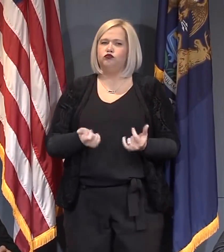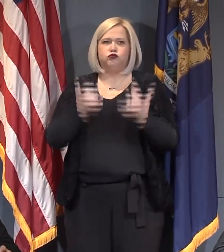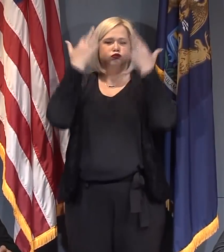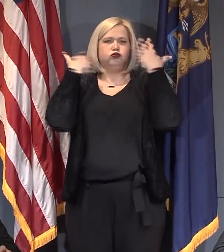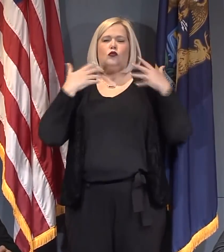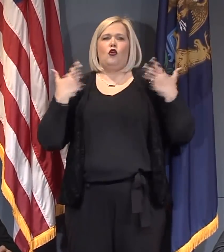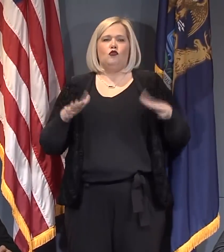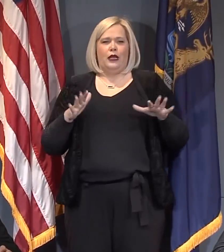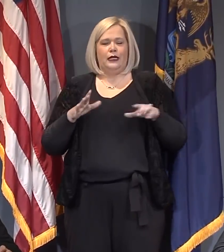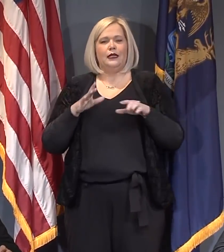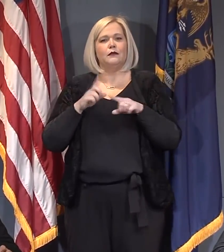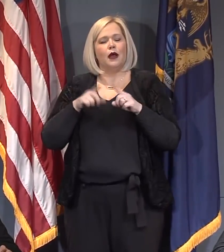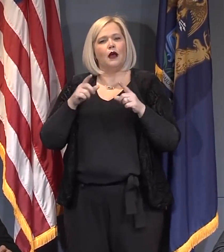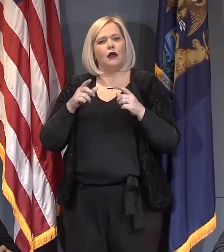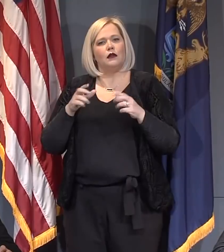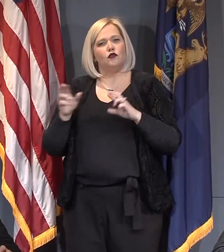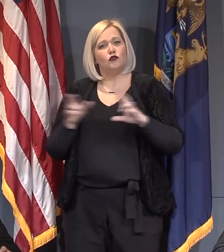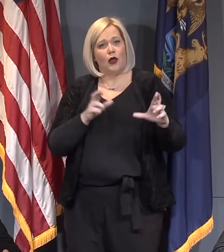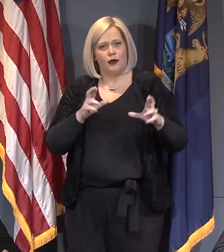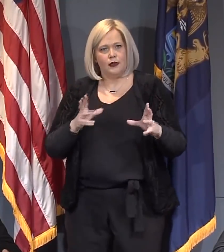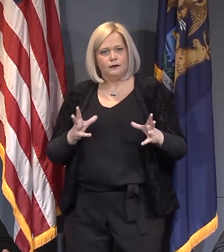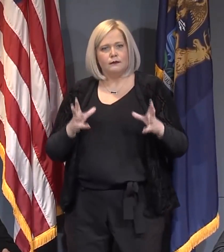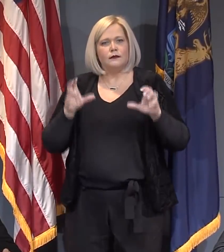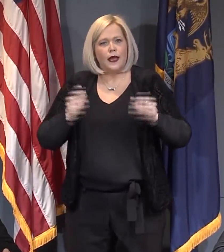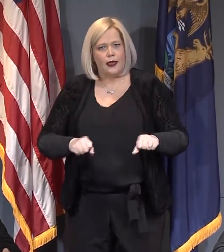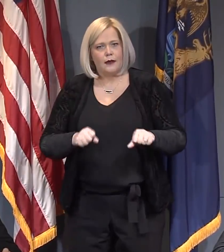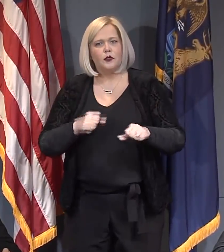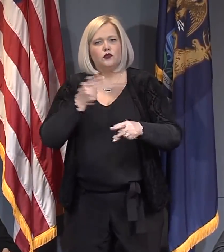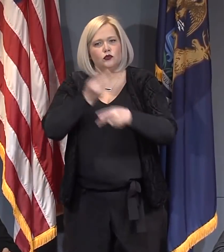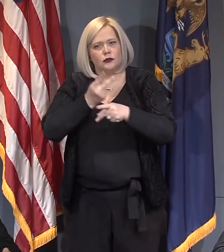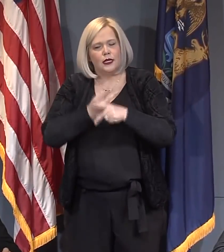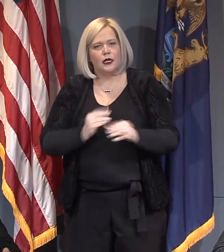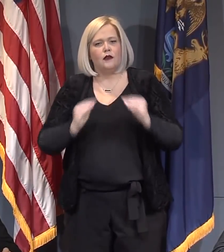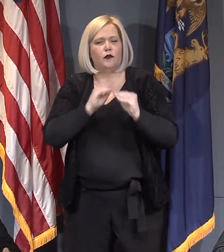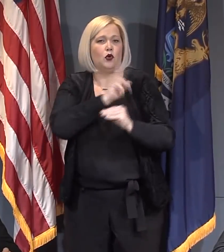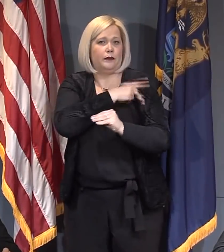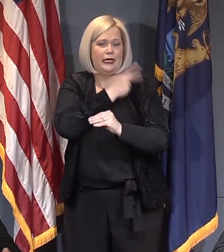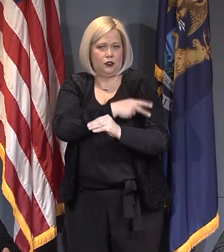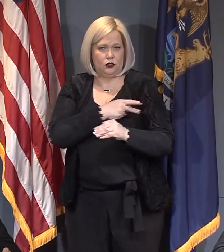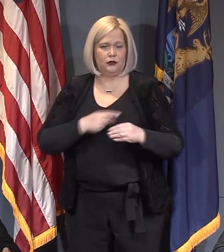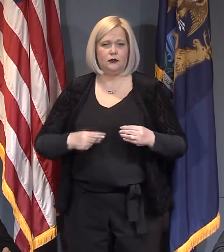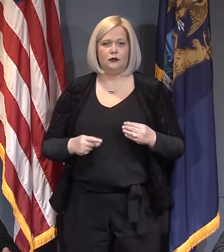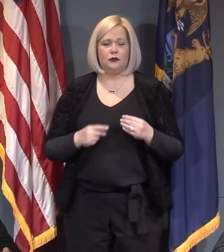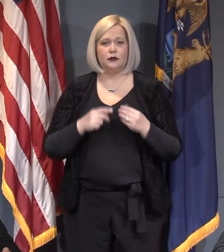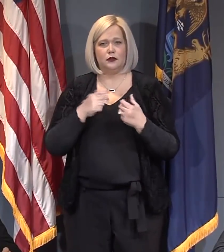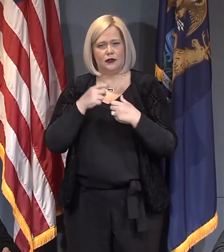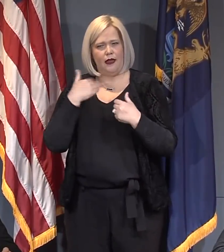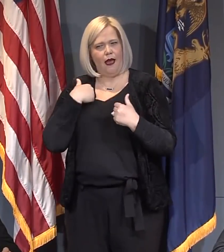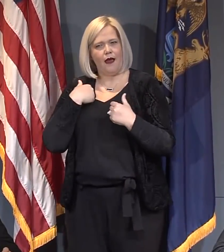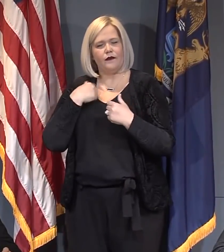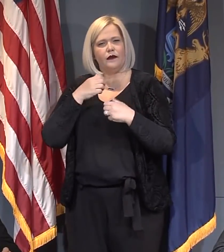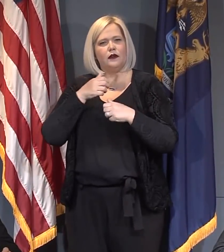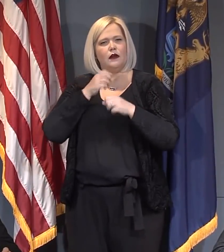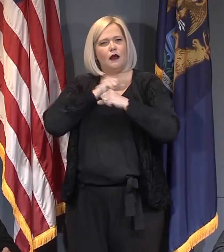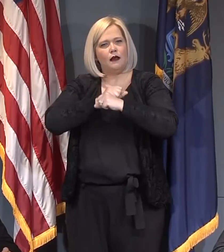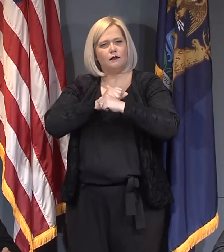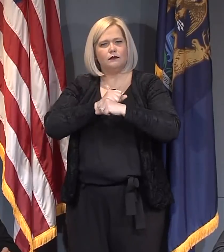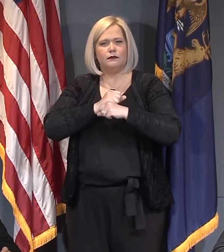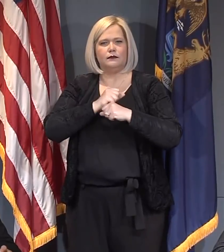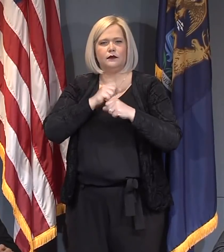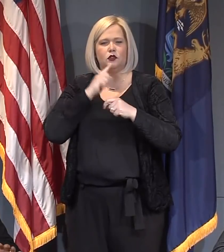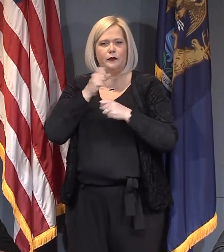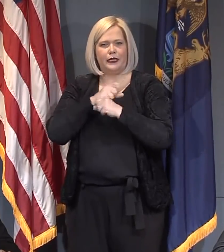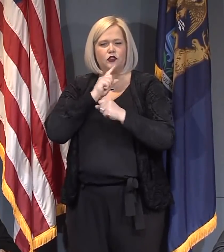but they are capable of taking care of anyone who needs assistance at the hospital, and they have the PPE to do so